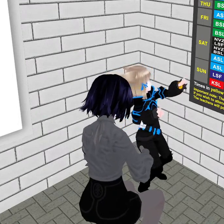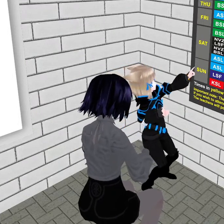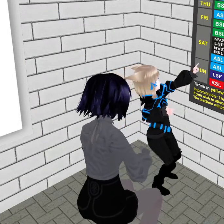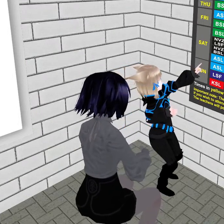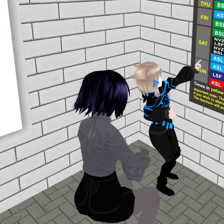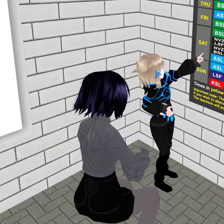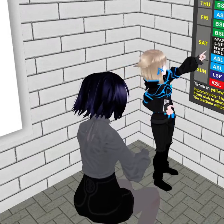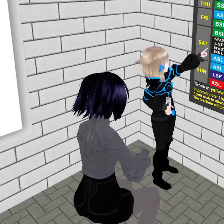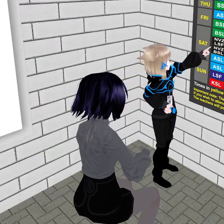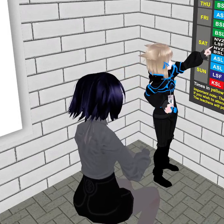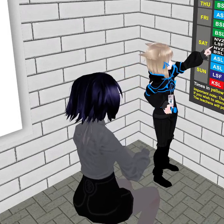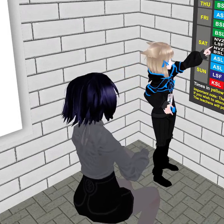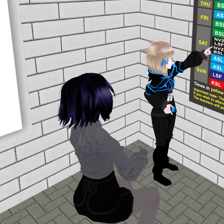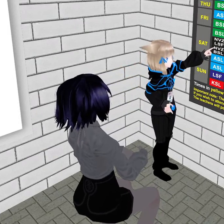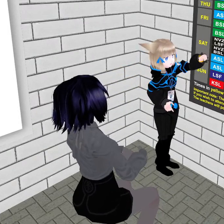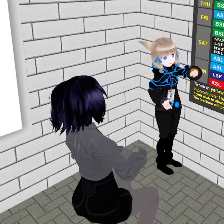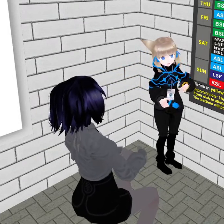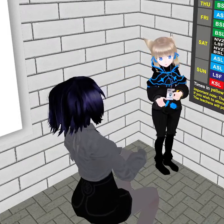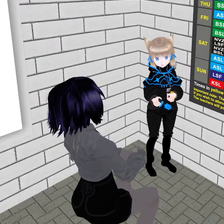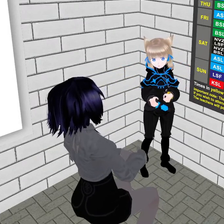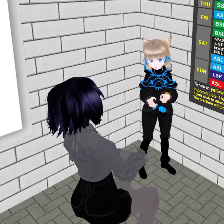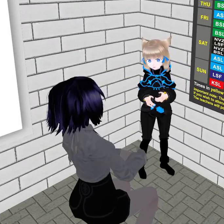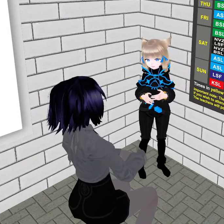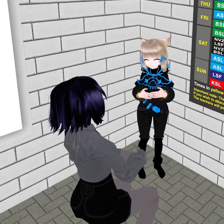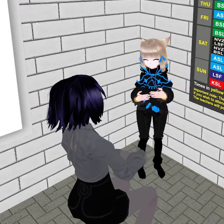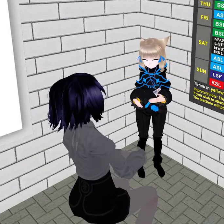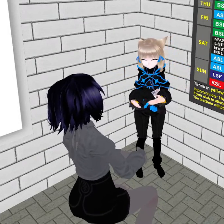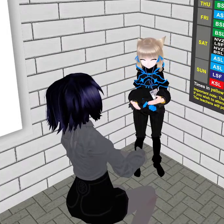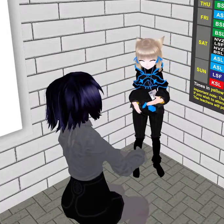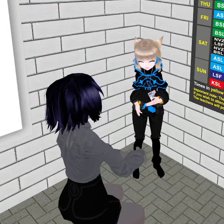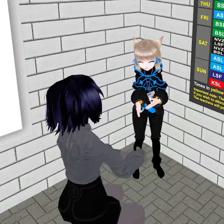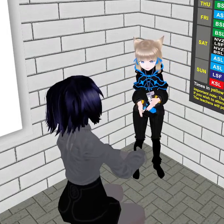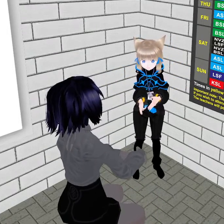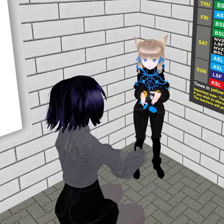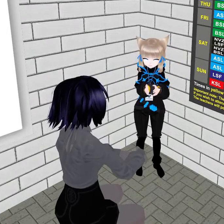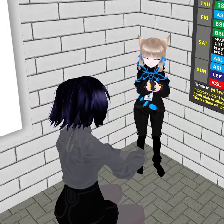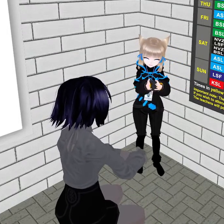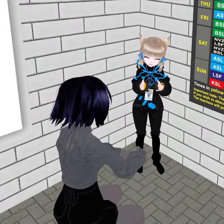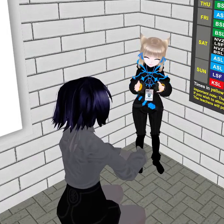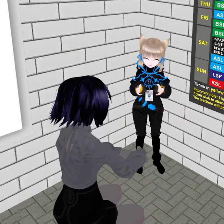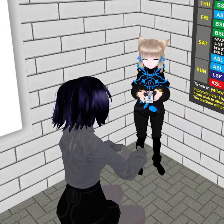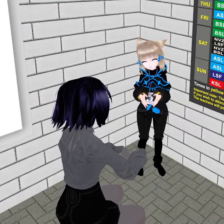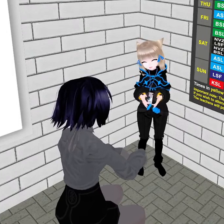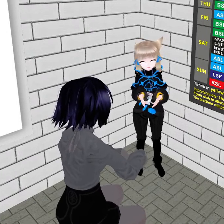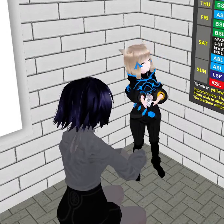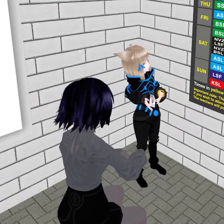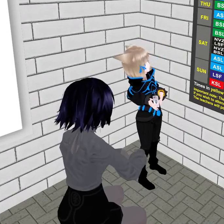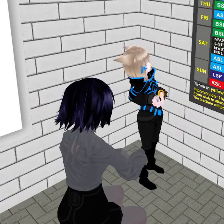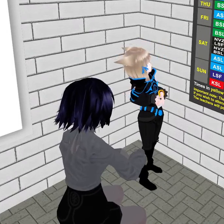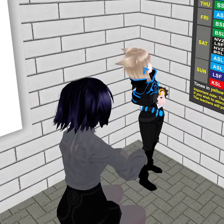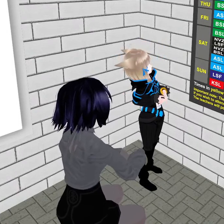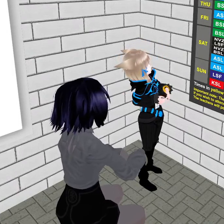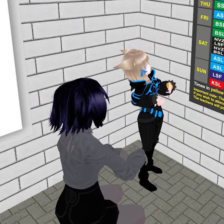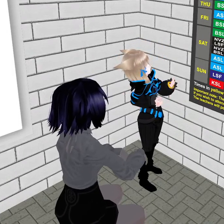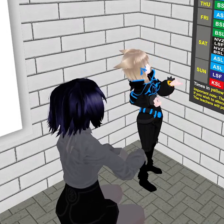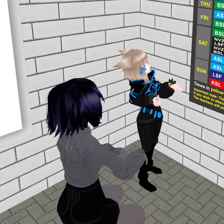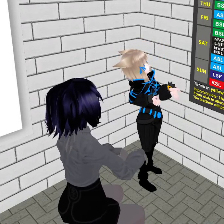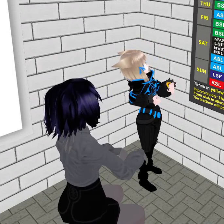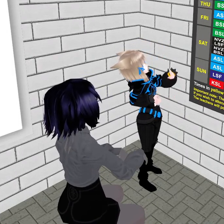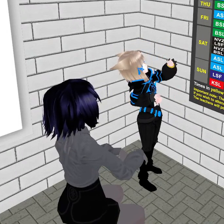for the language that it has for it. So LSF means French Sign Language. That's just kind of the way it's laid out.